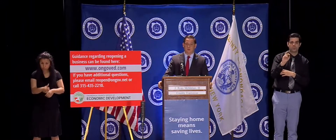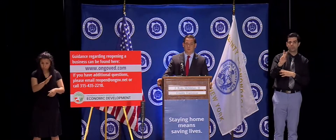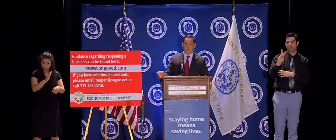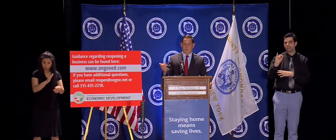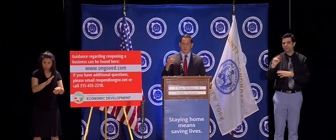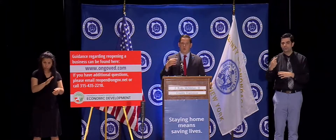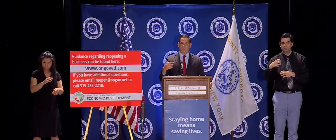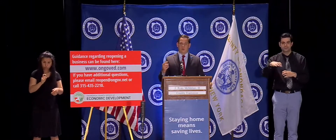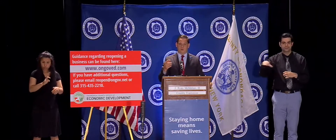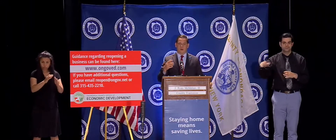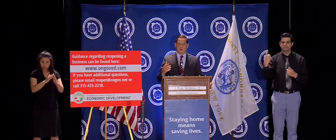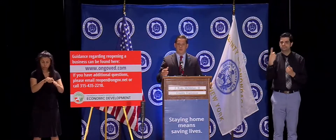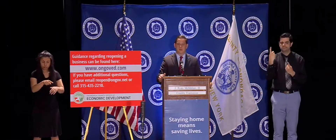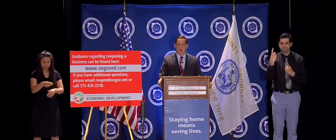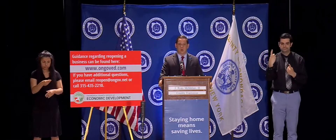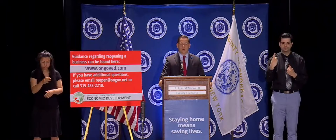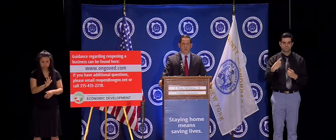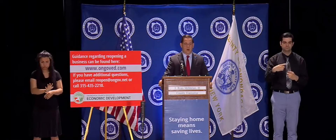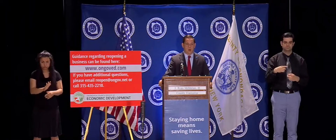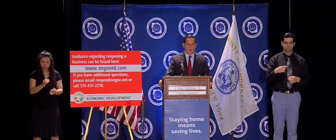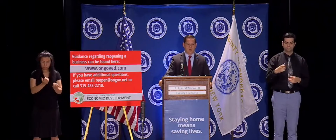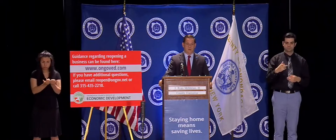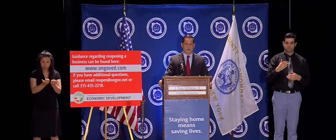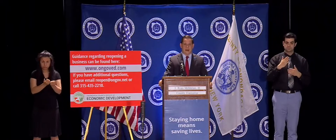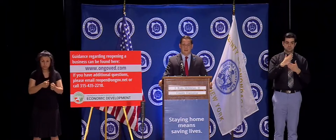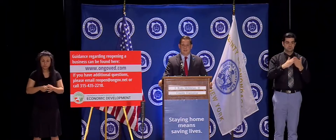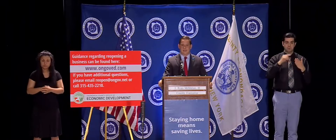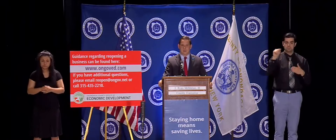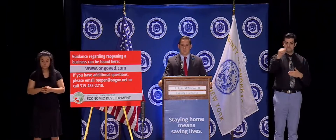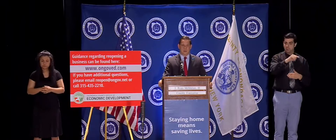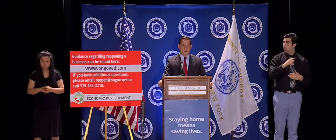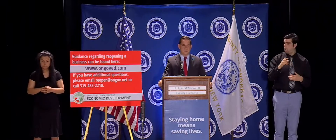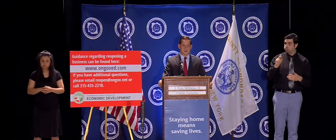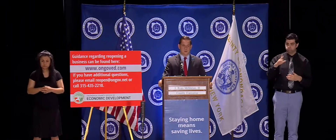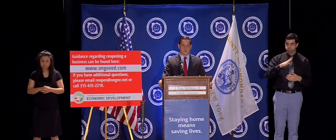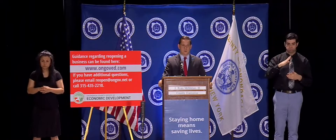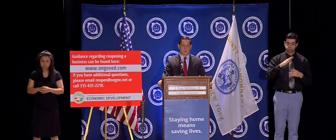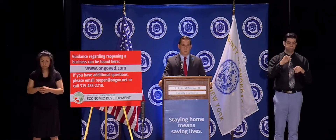so we've done this. So whatever the guidance is,